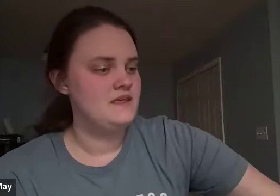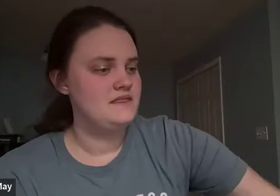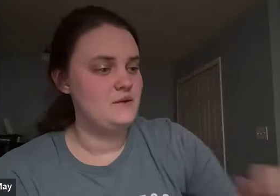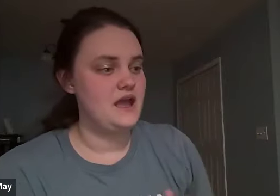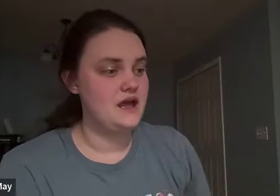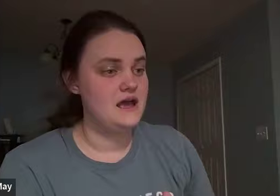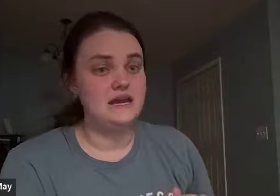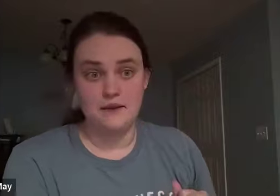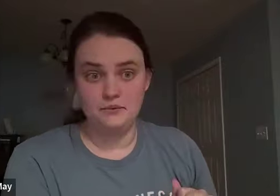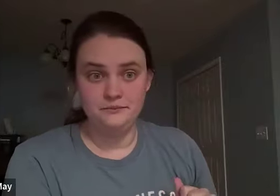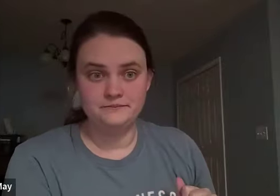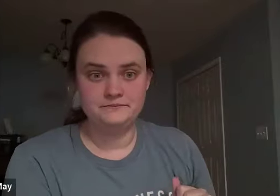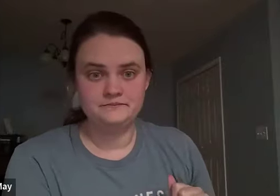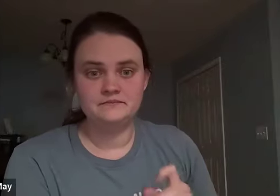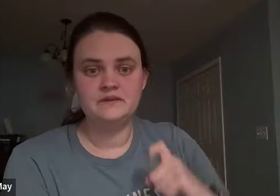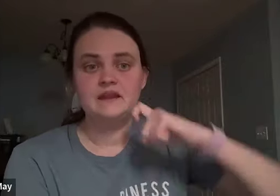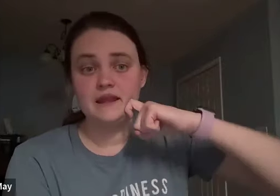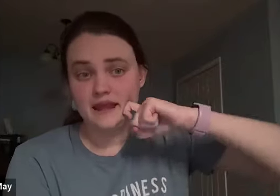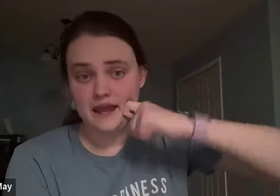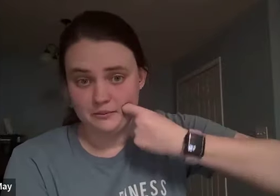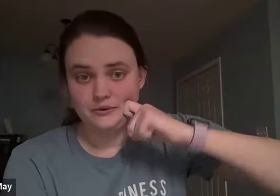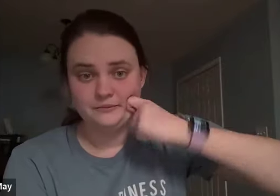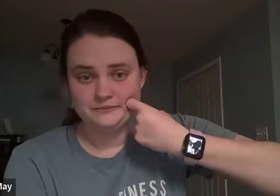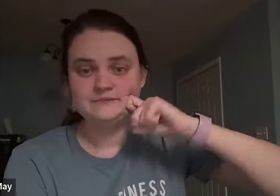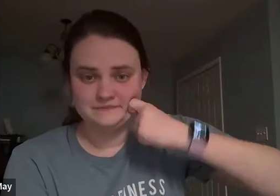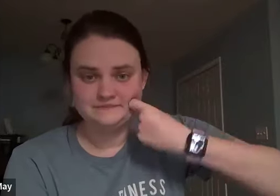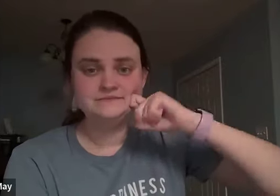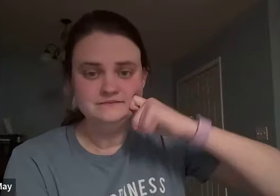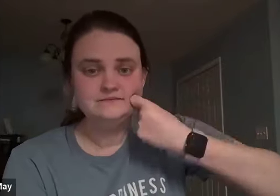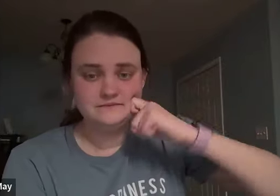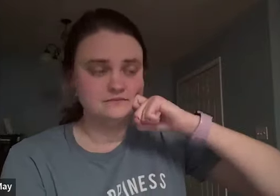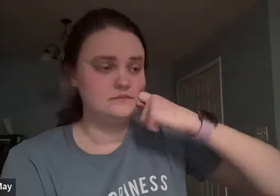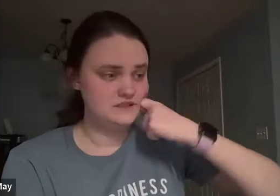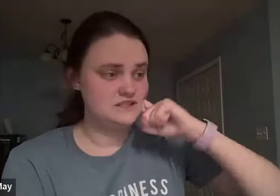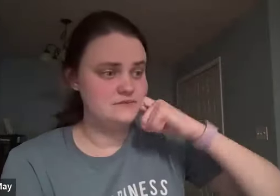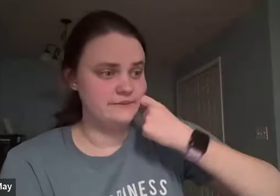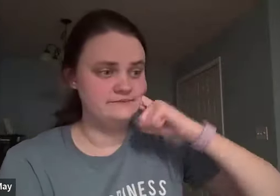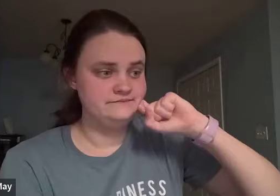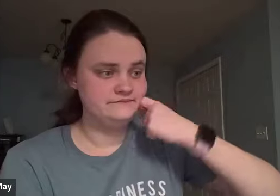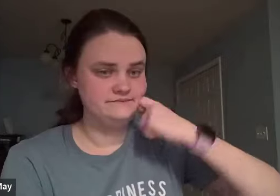Then we had apple. Apple. Excuse me.